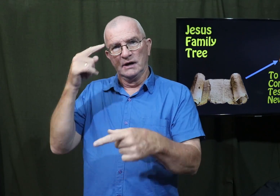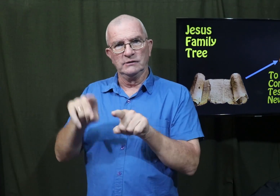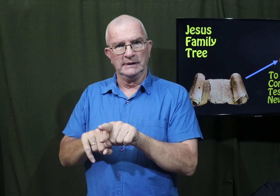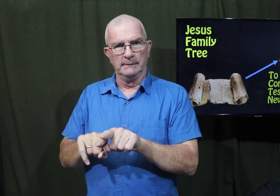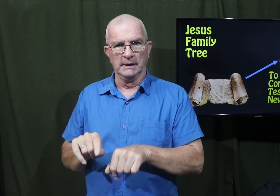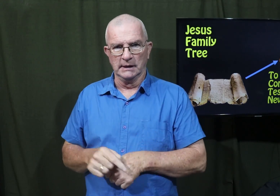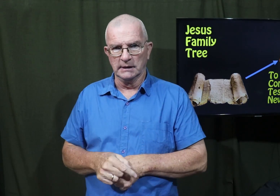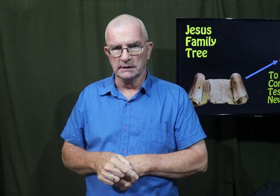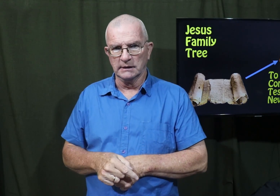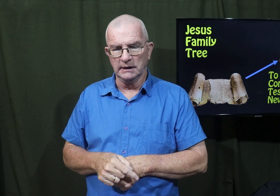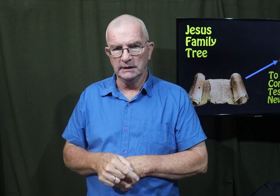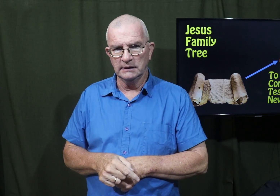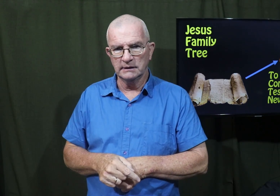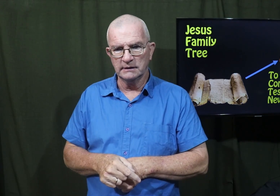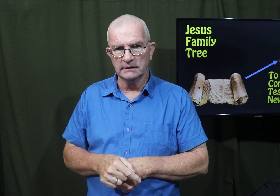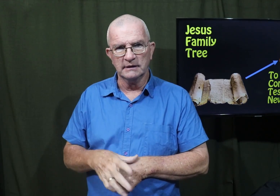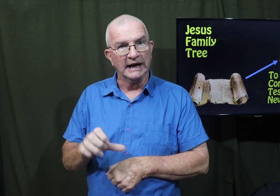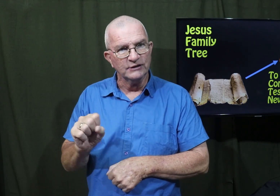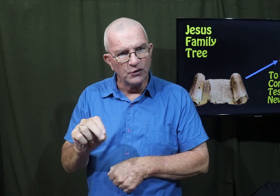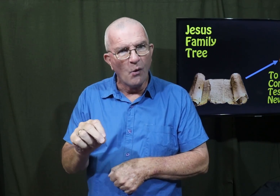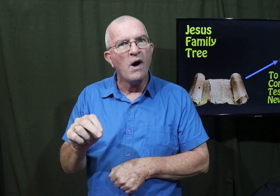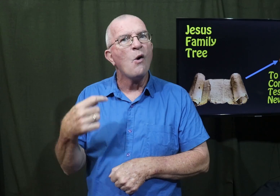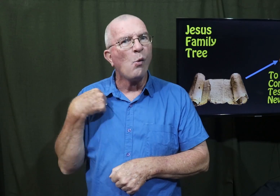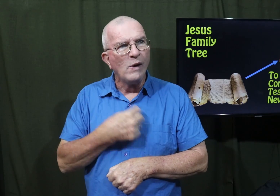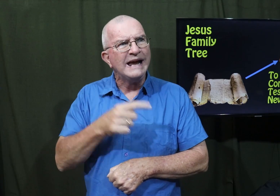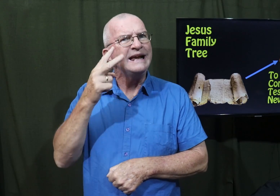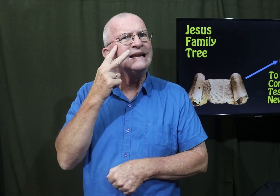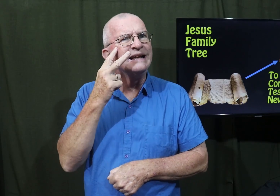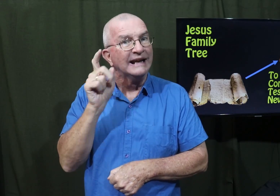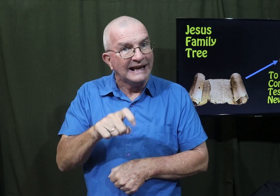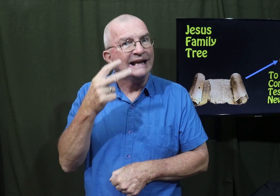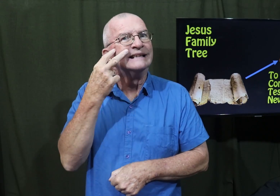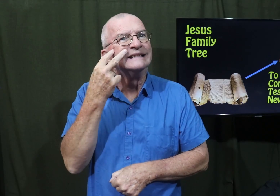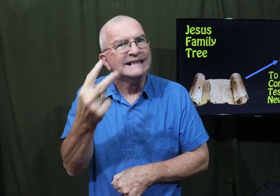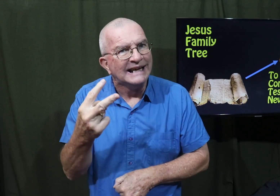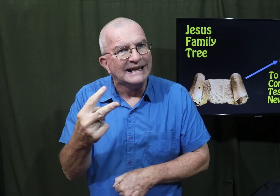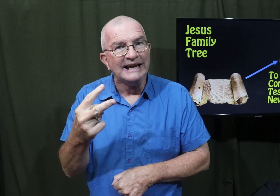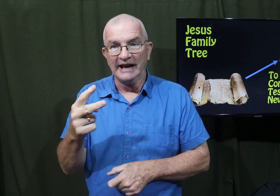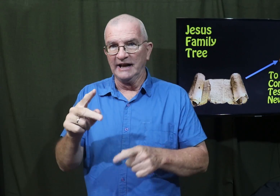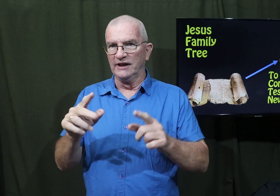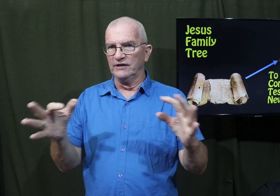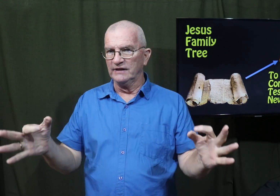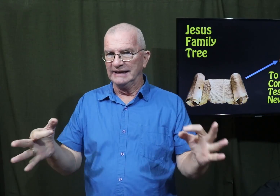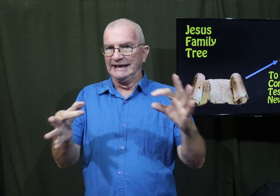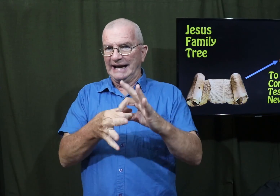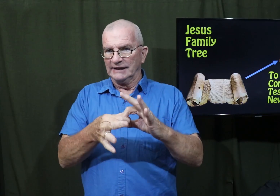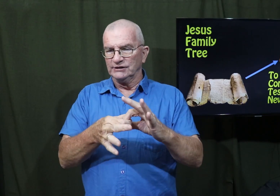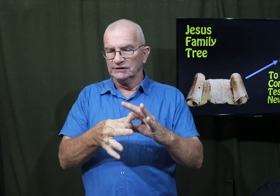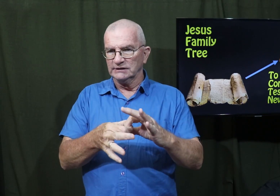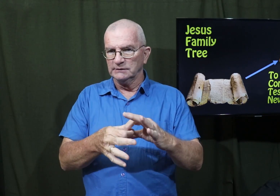agreement and so we need to see the two related